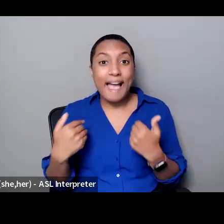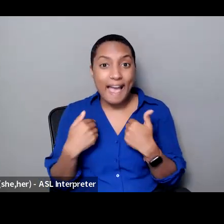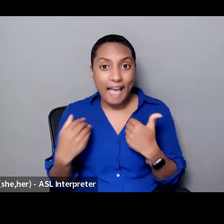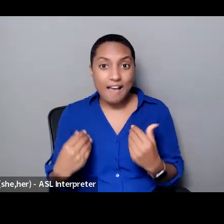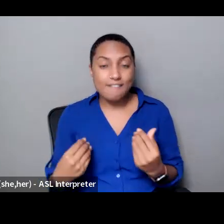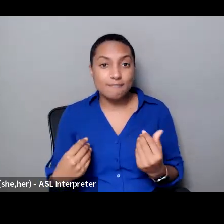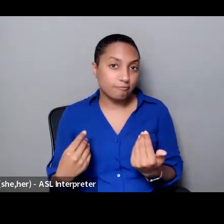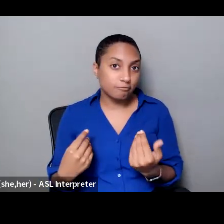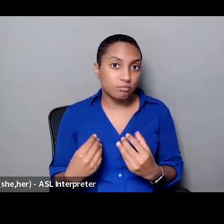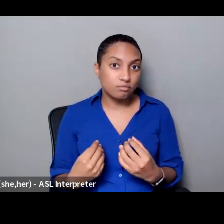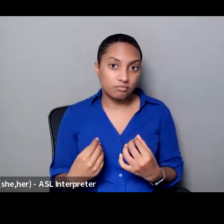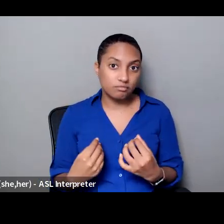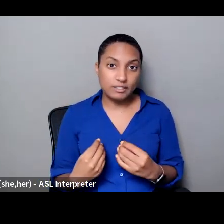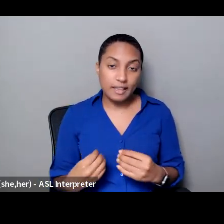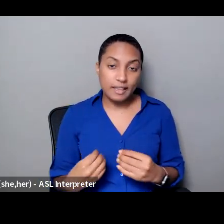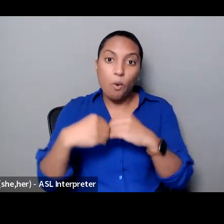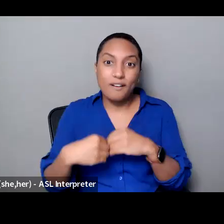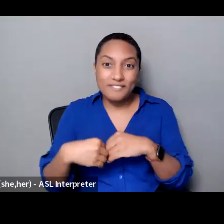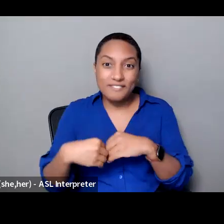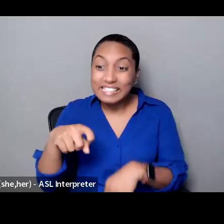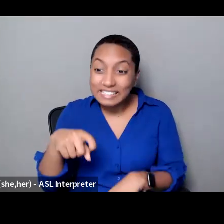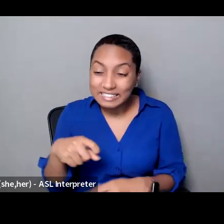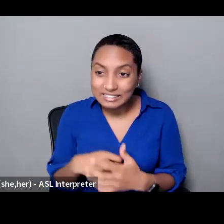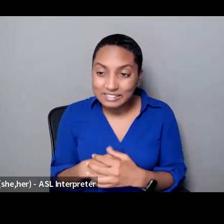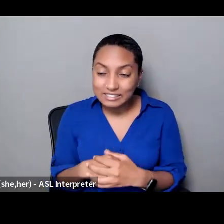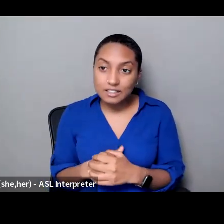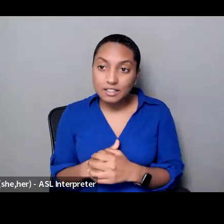earlier folks. And then the assumption